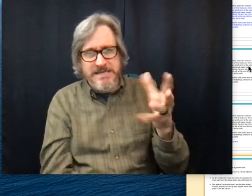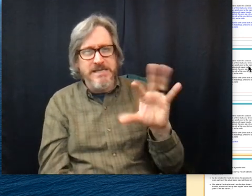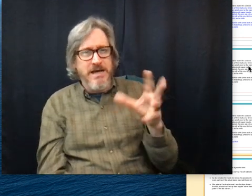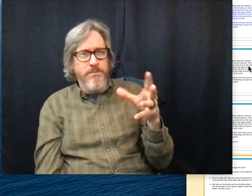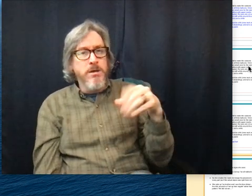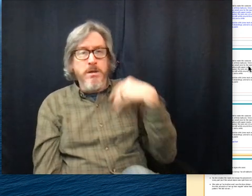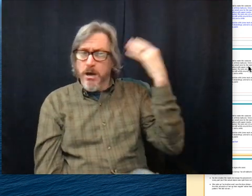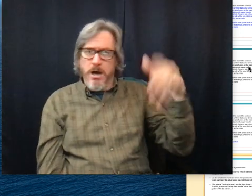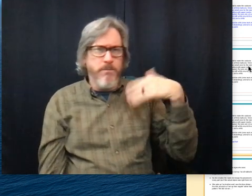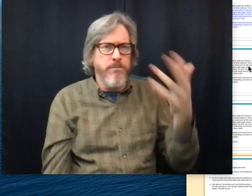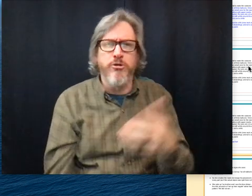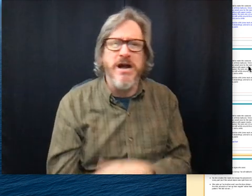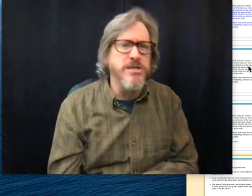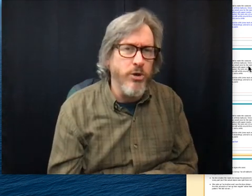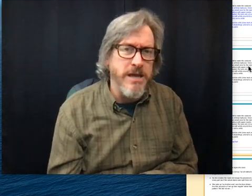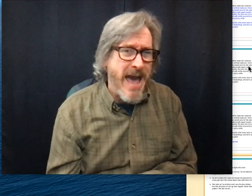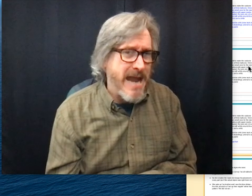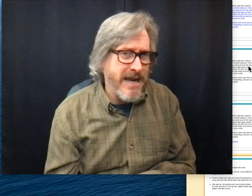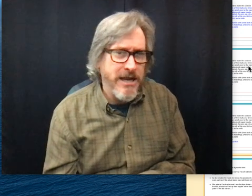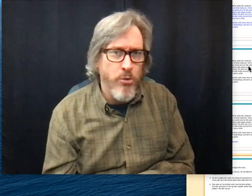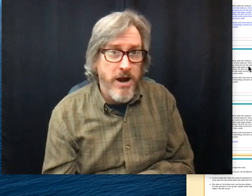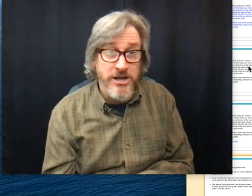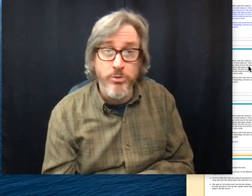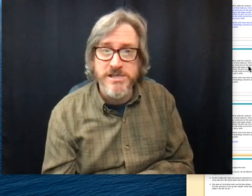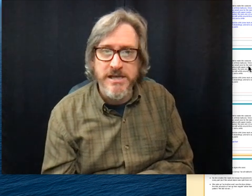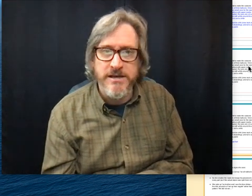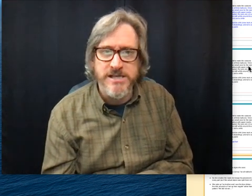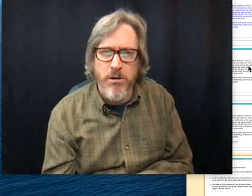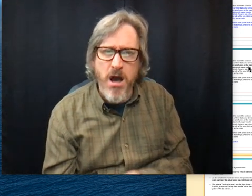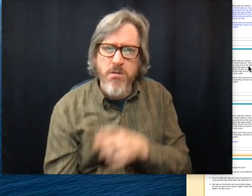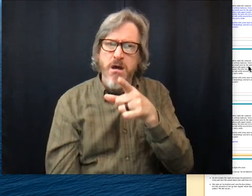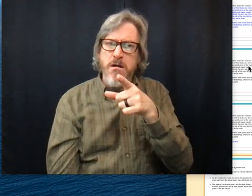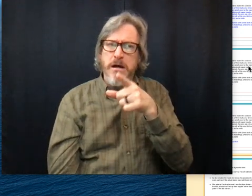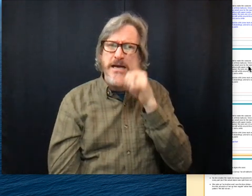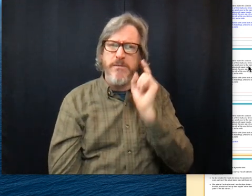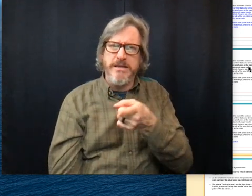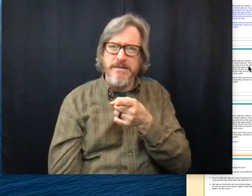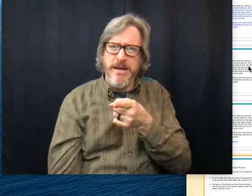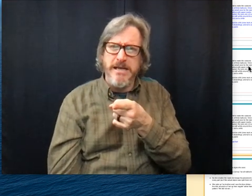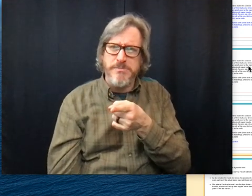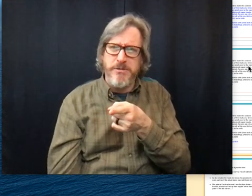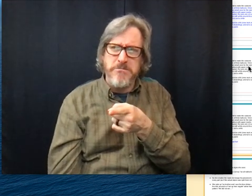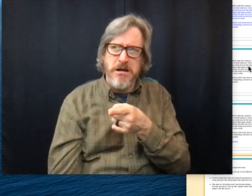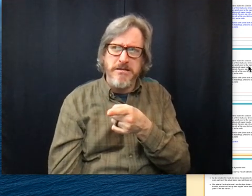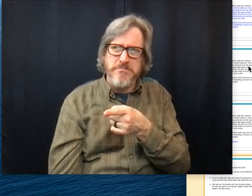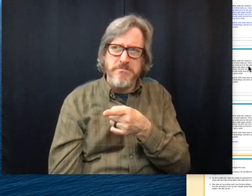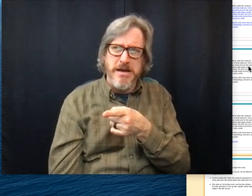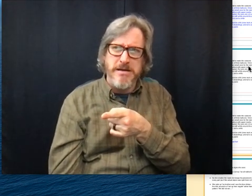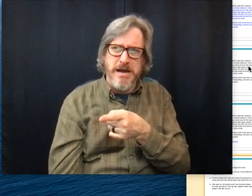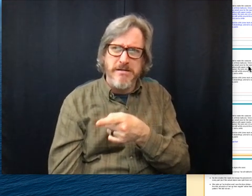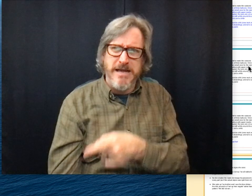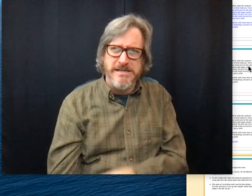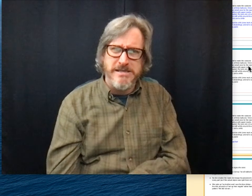will get to them. Gradually, we'll keep adding in more, and you will see things that go, oh, I get what that means, but